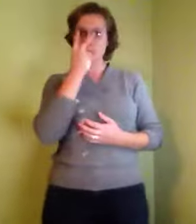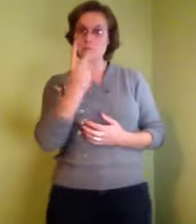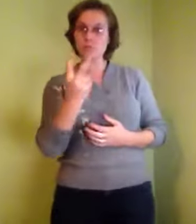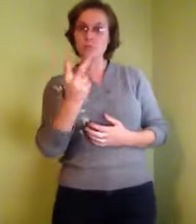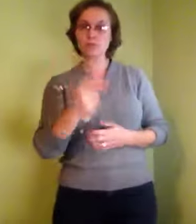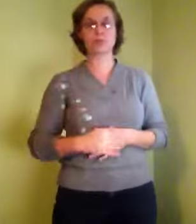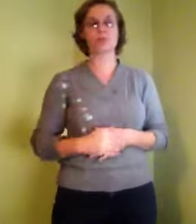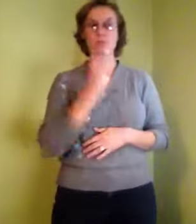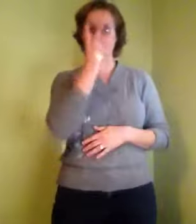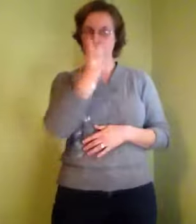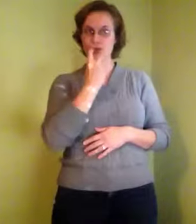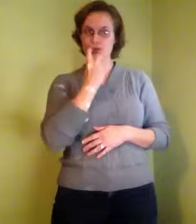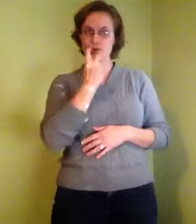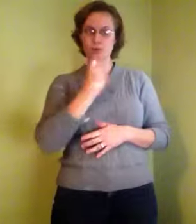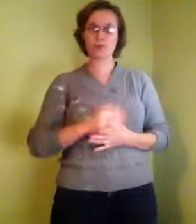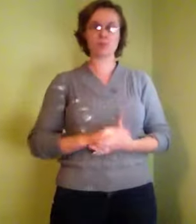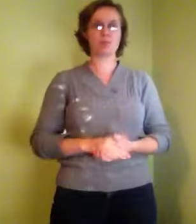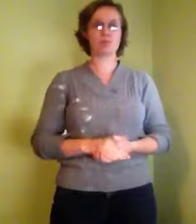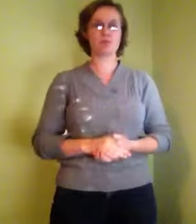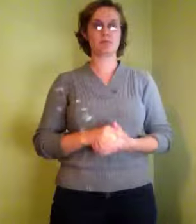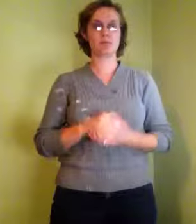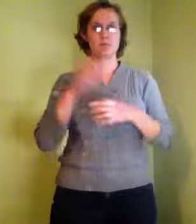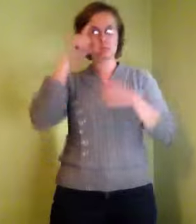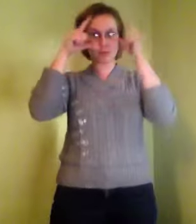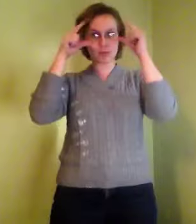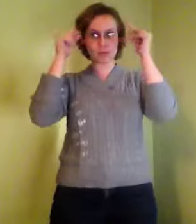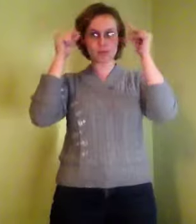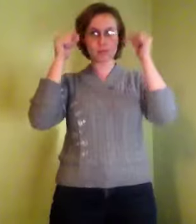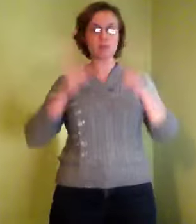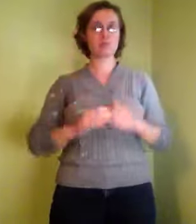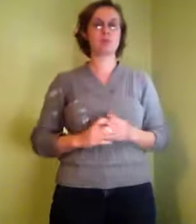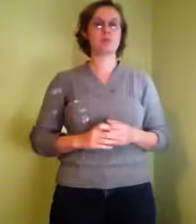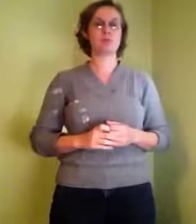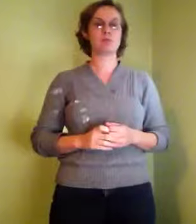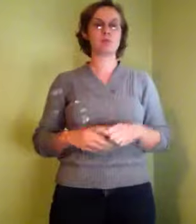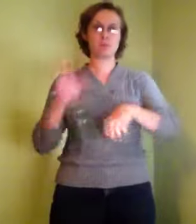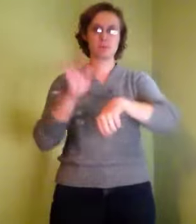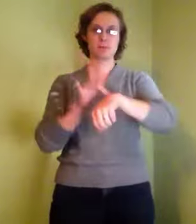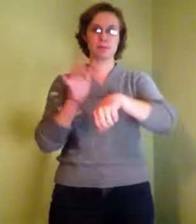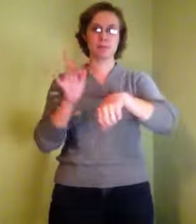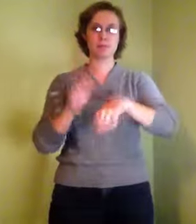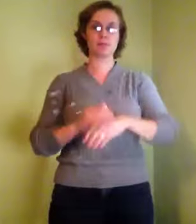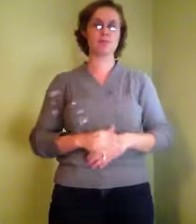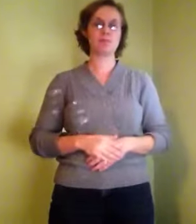Blind, Glasses, Touch, Taste,